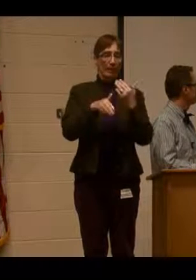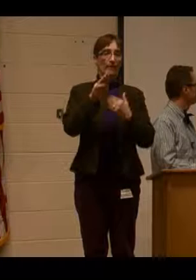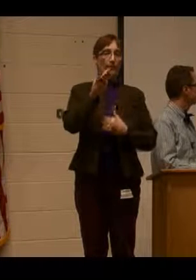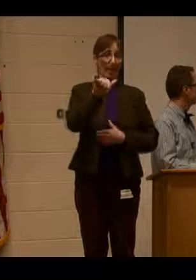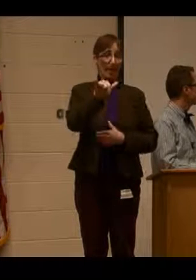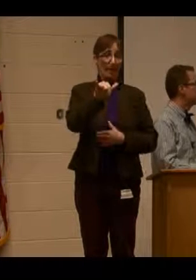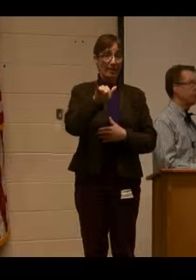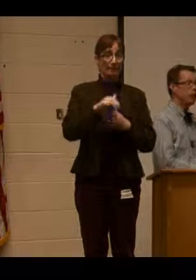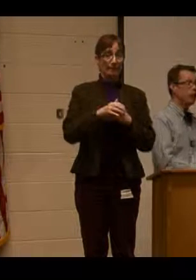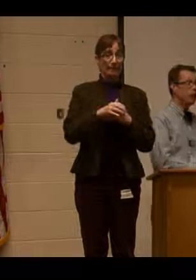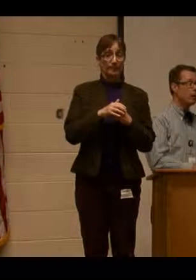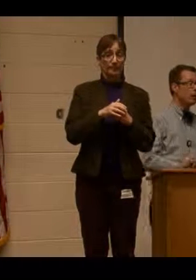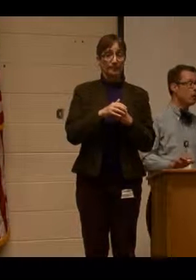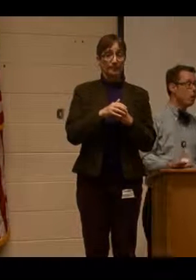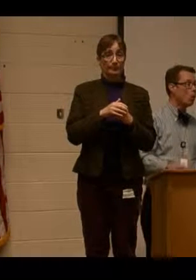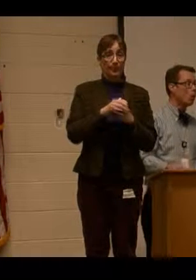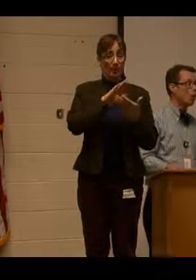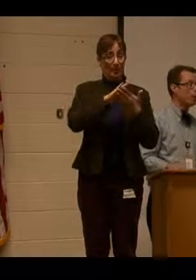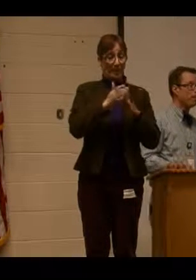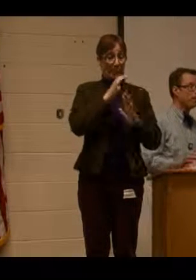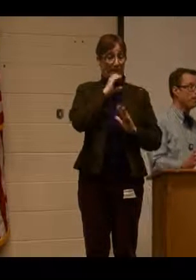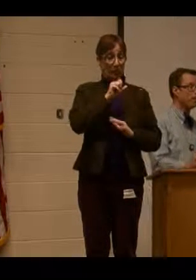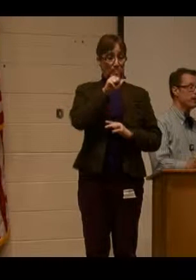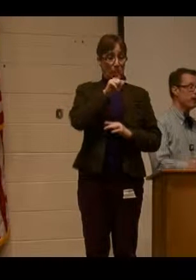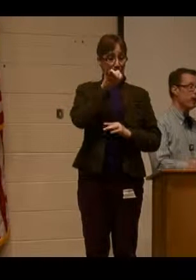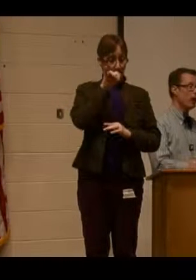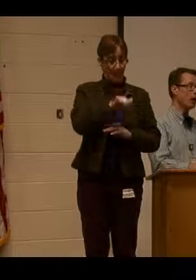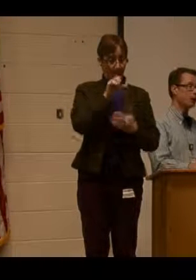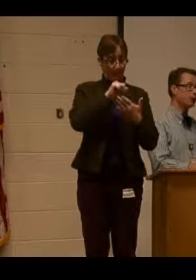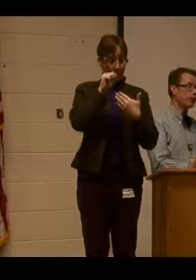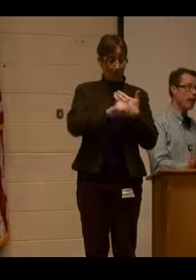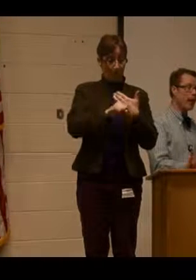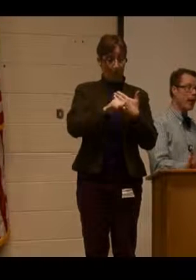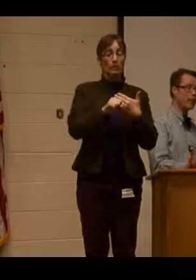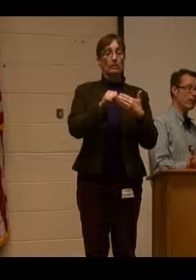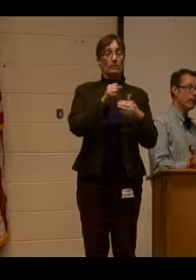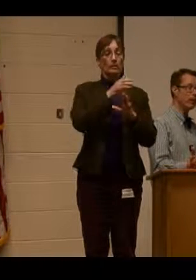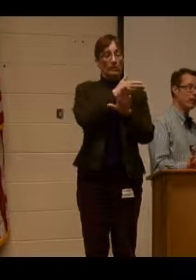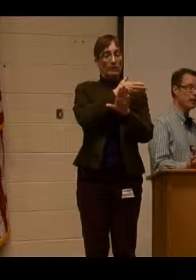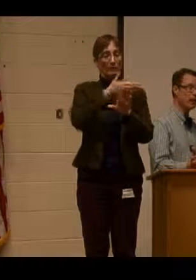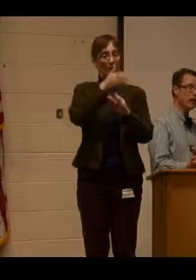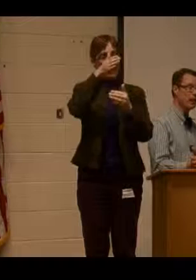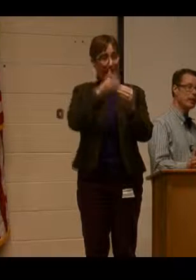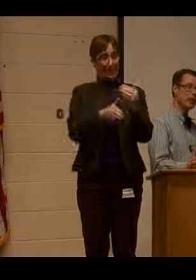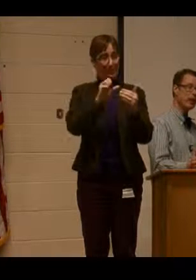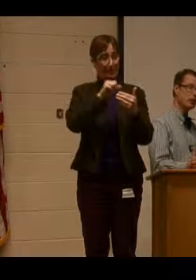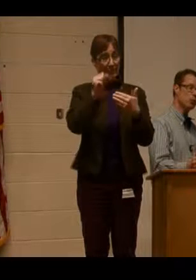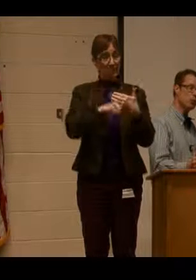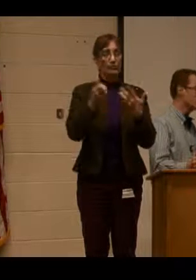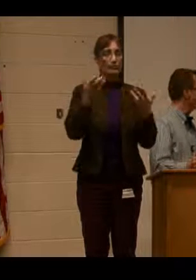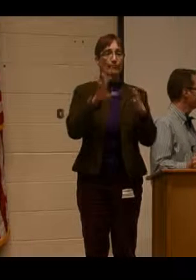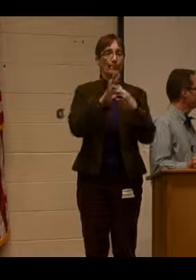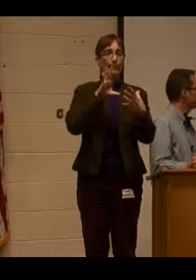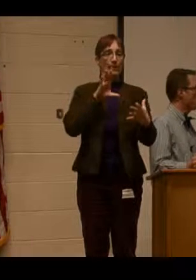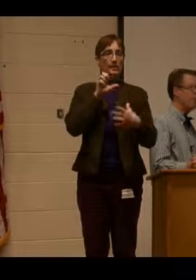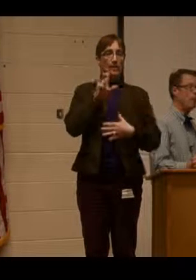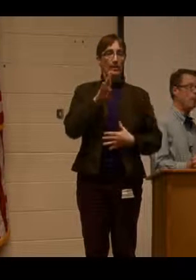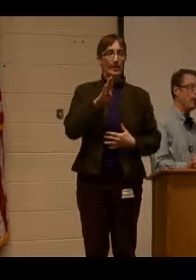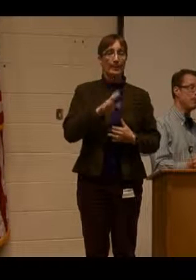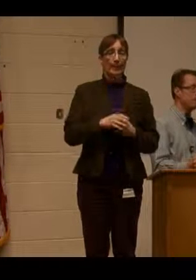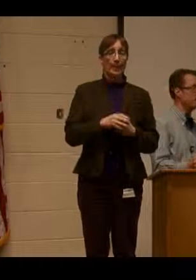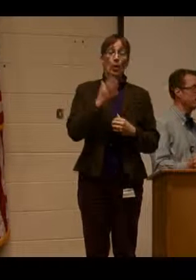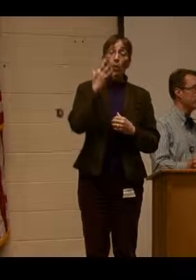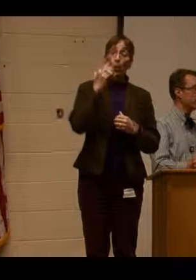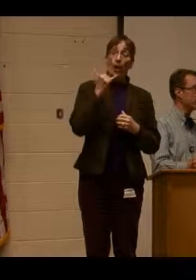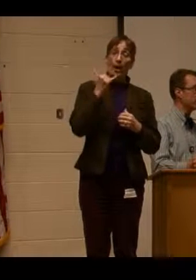So part of this, that we're having this meeting tonight, is because we do need to know by May 17th